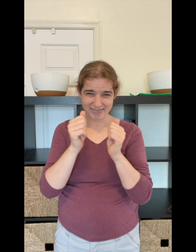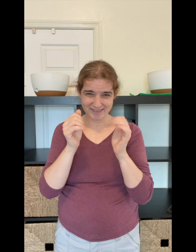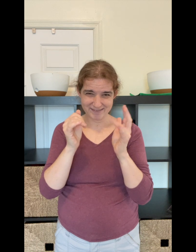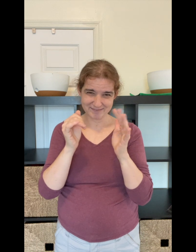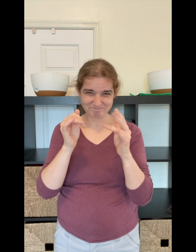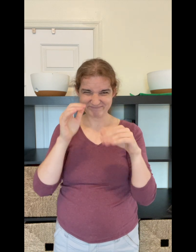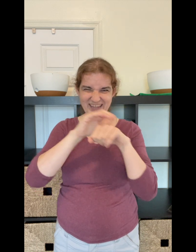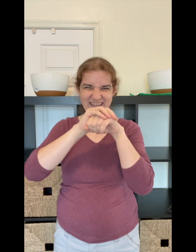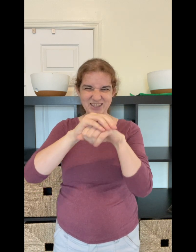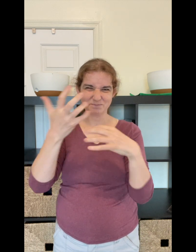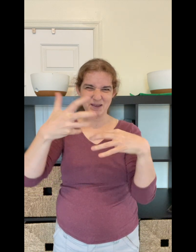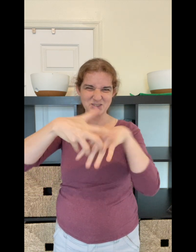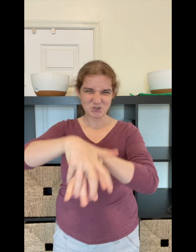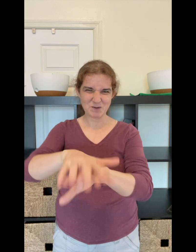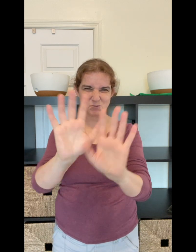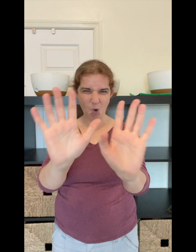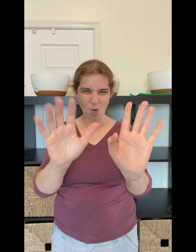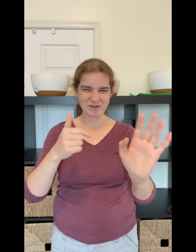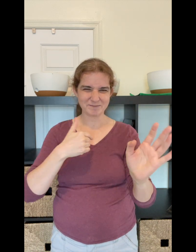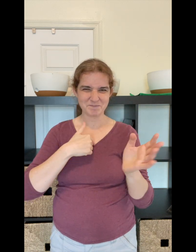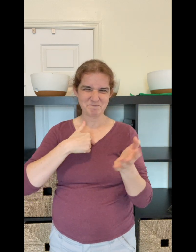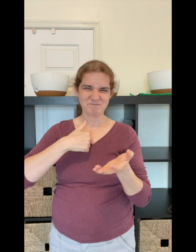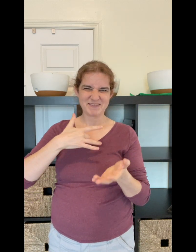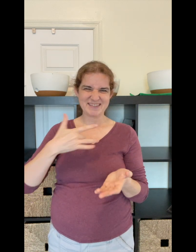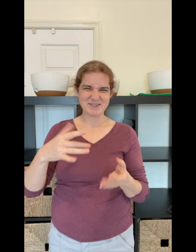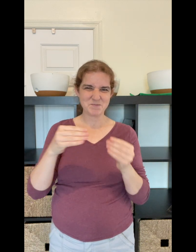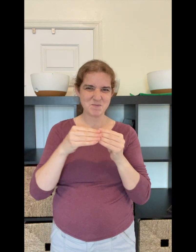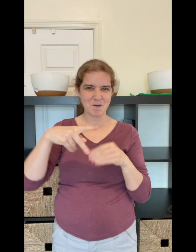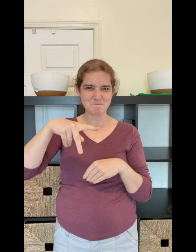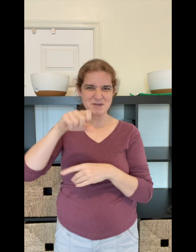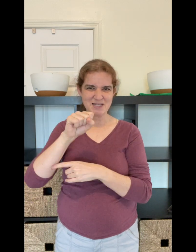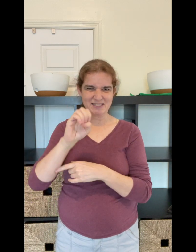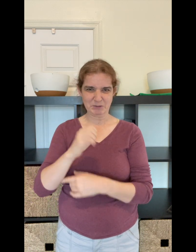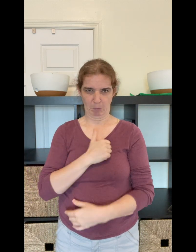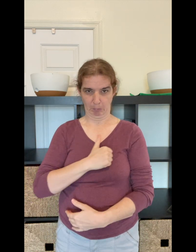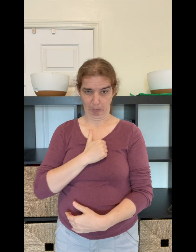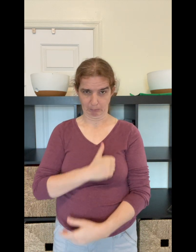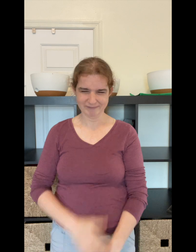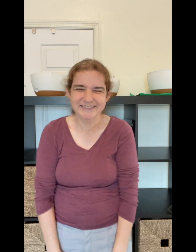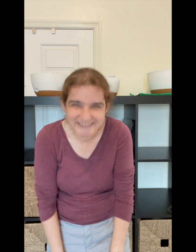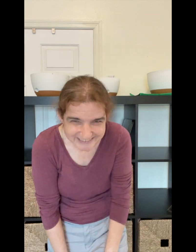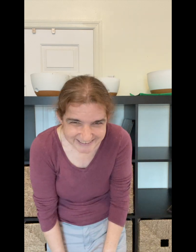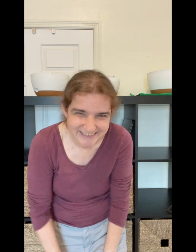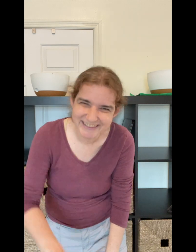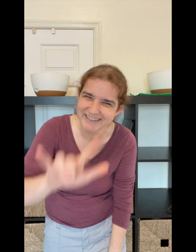good. I am hard of hearing. I grew up hearing with English in a mainstream classroom, so I tend to